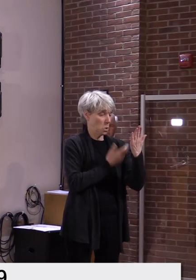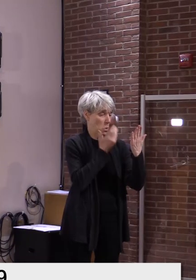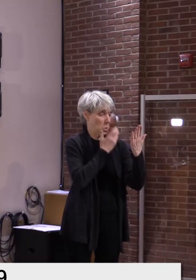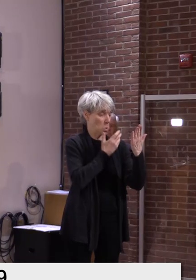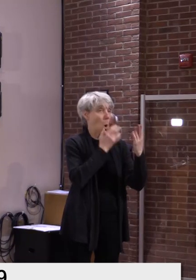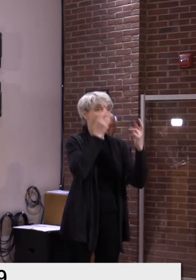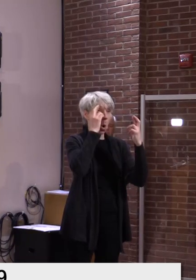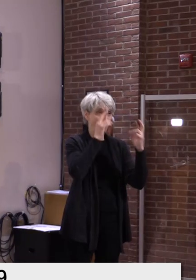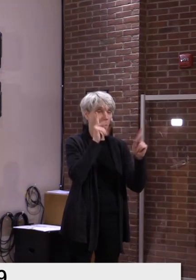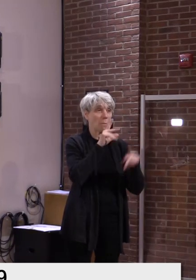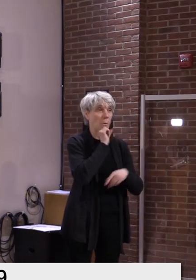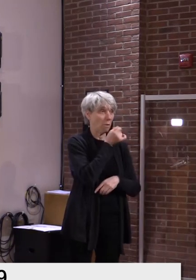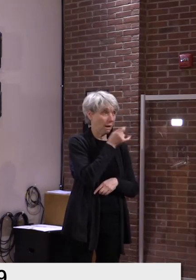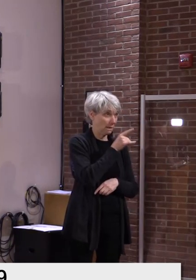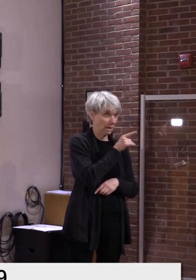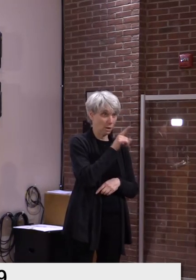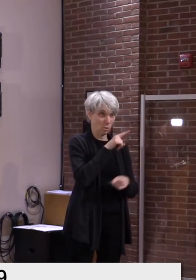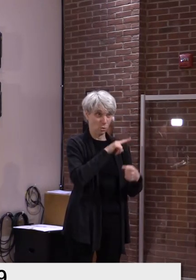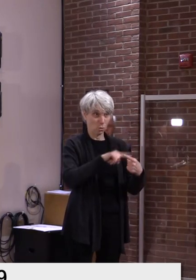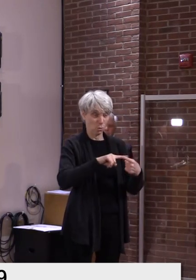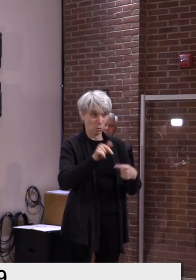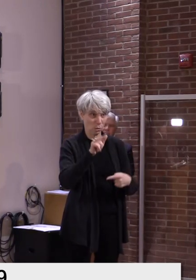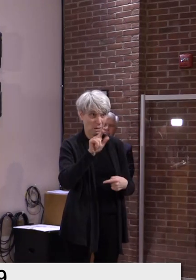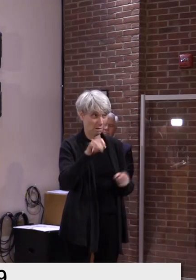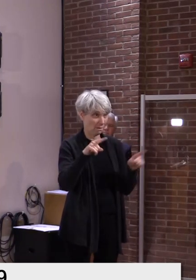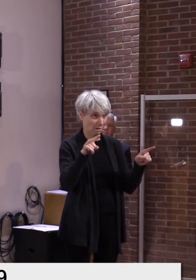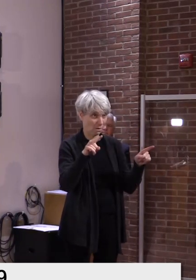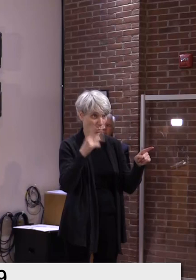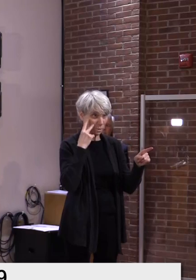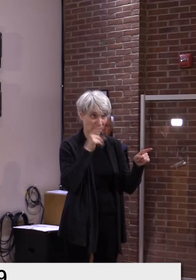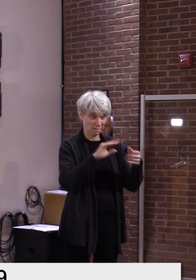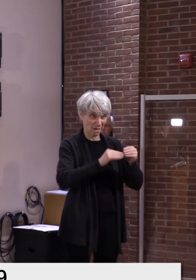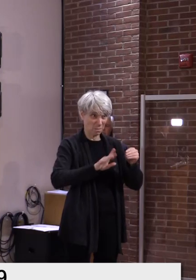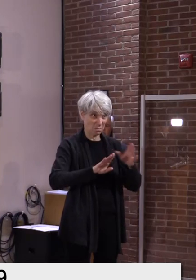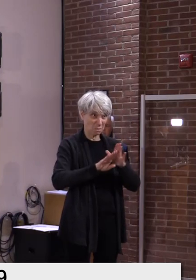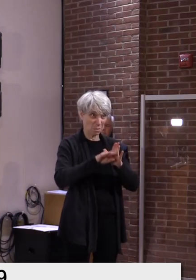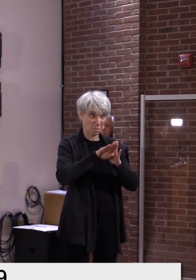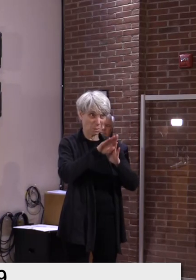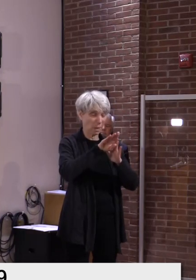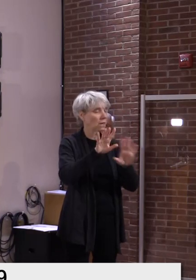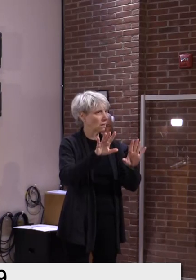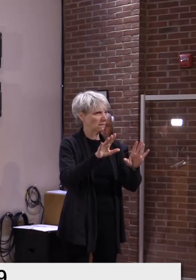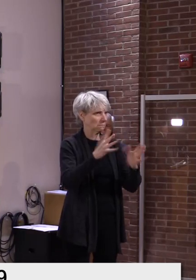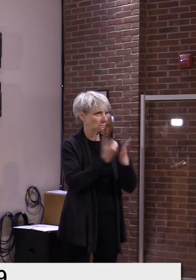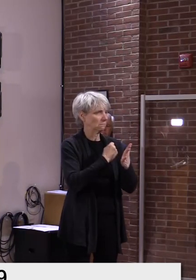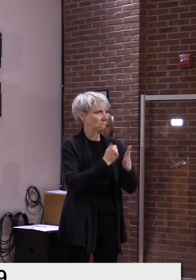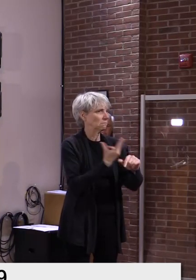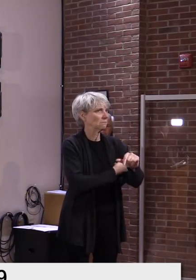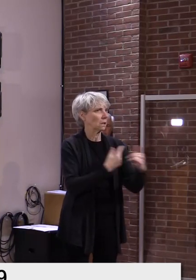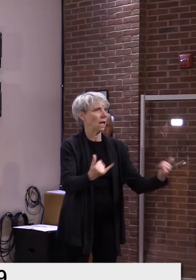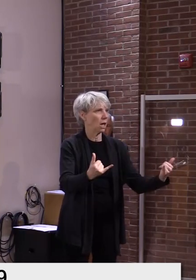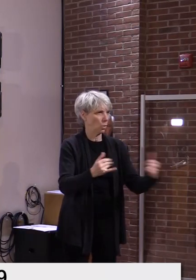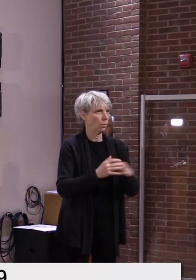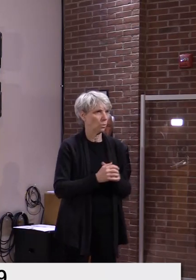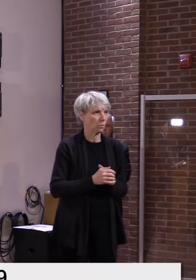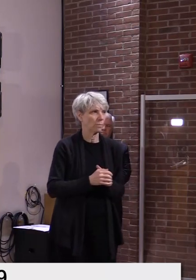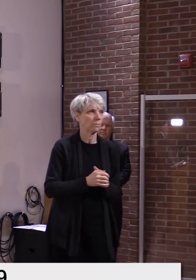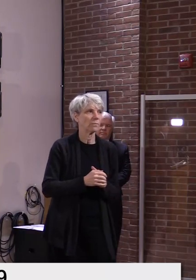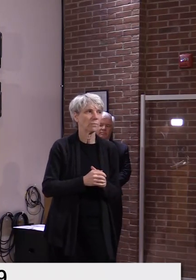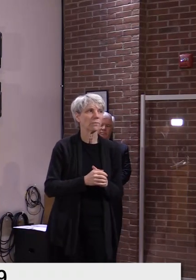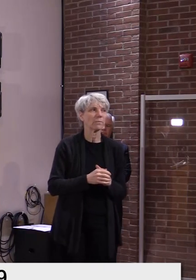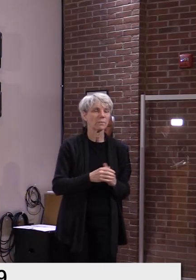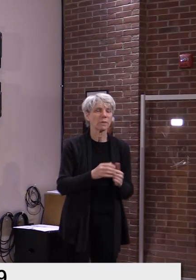in the age group to find a site and get your shot. Second, I want folks to know that when we do